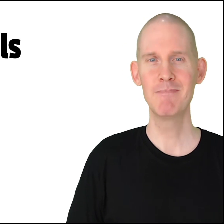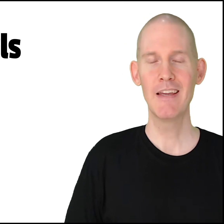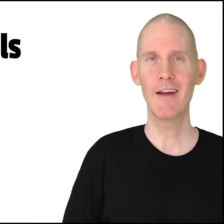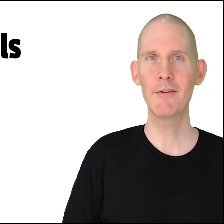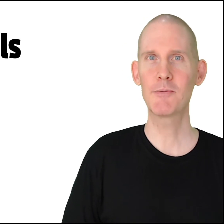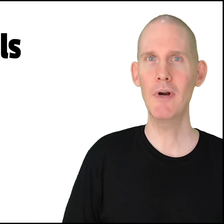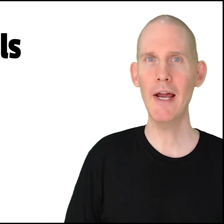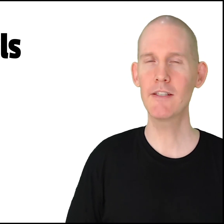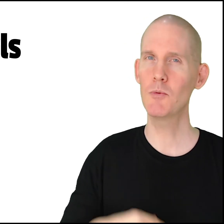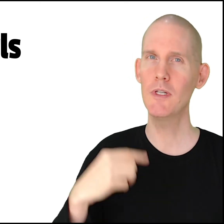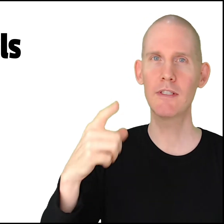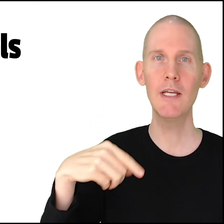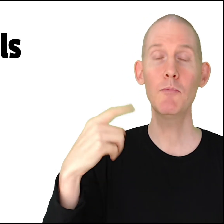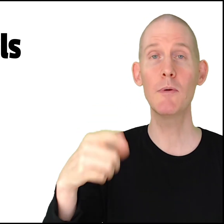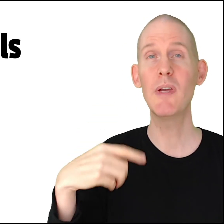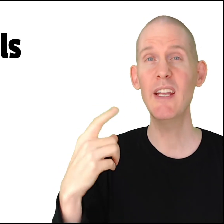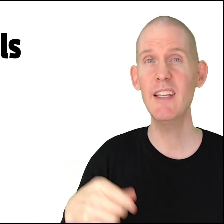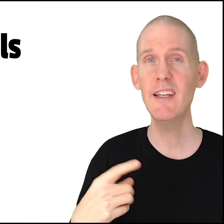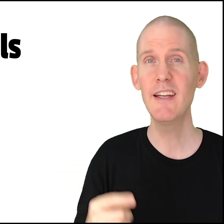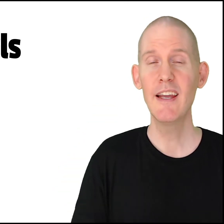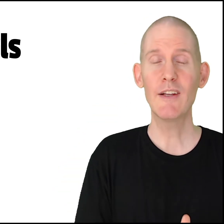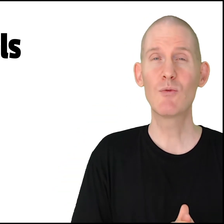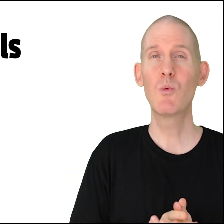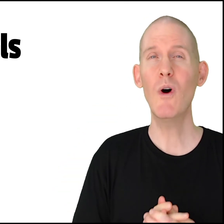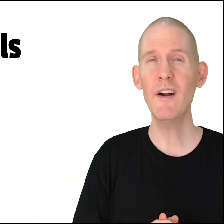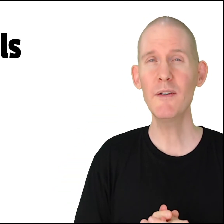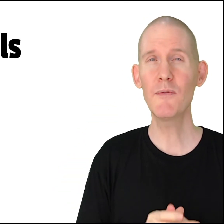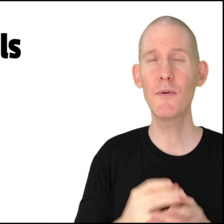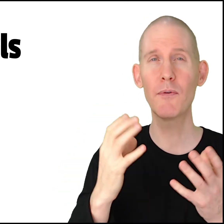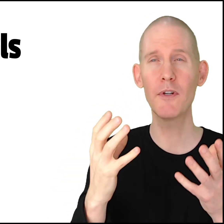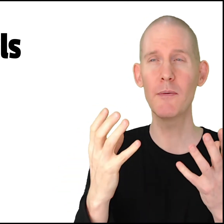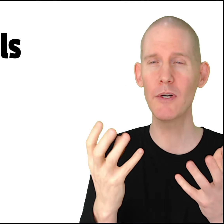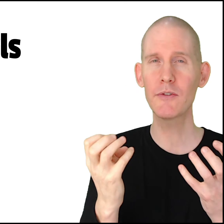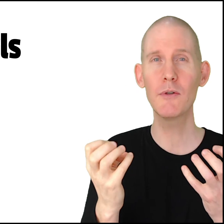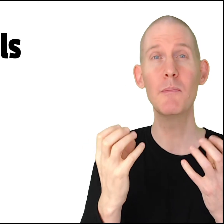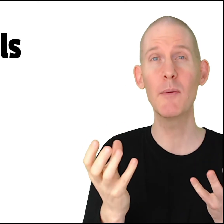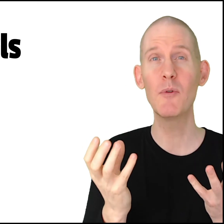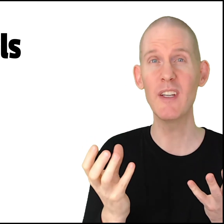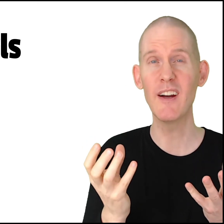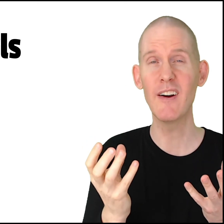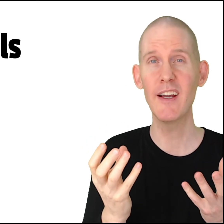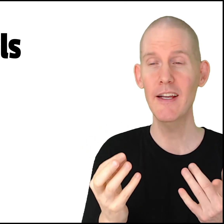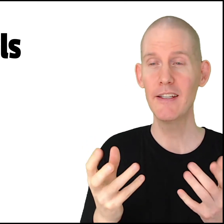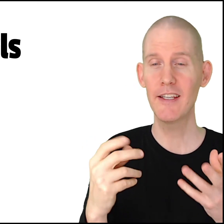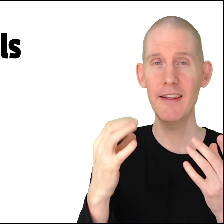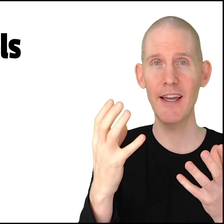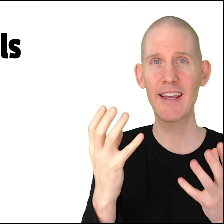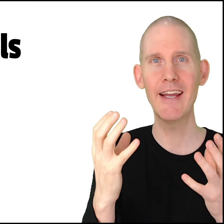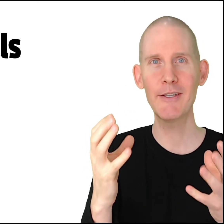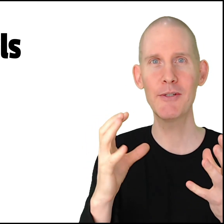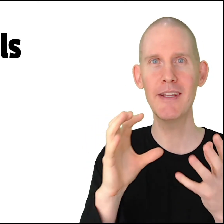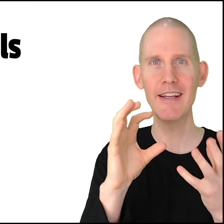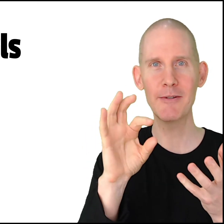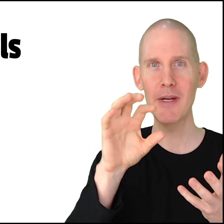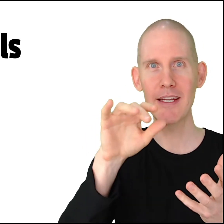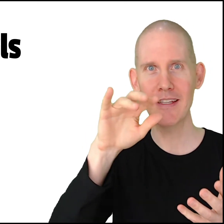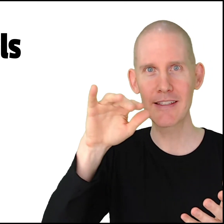Now this practice, we just keep repeating it. It's wonderful for your muscle memory, all right? To get that connection that you're making these